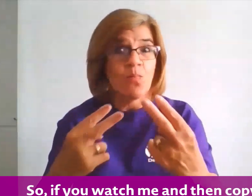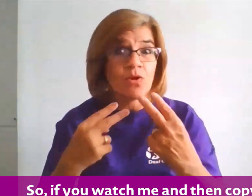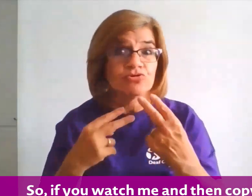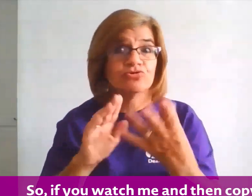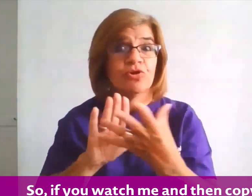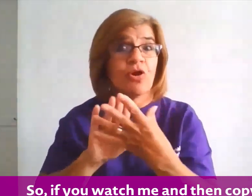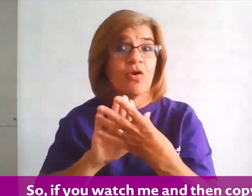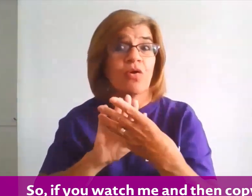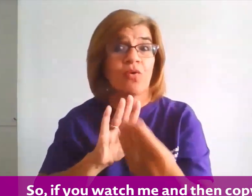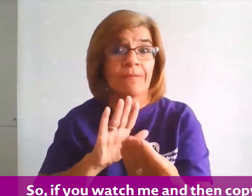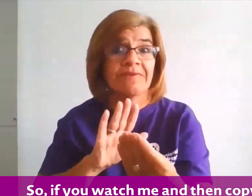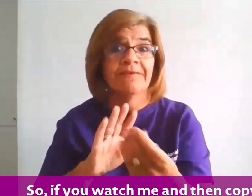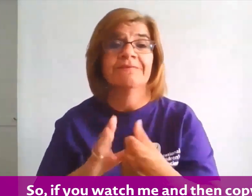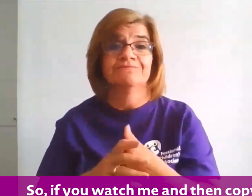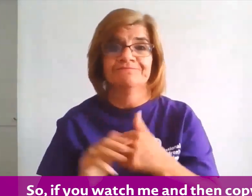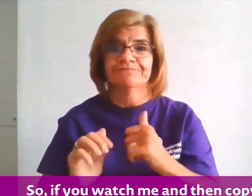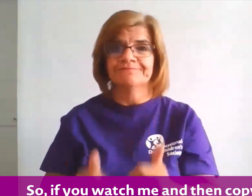So if you watch me and then copy.